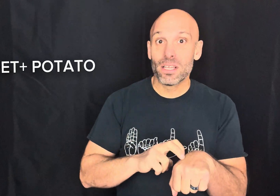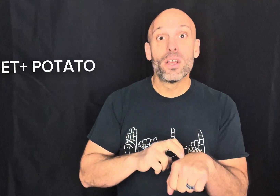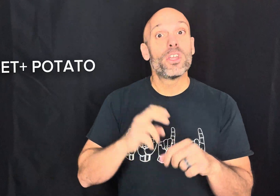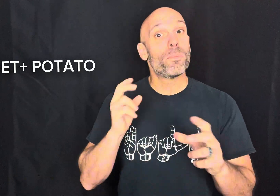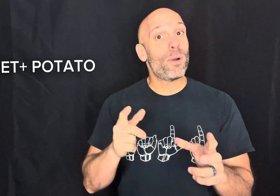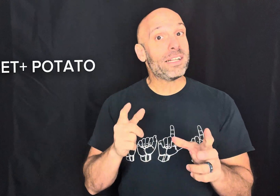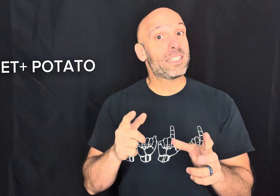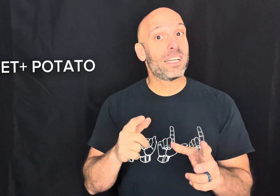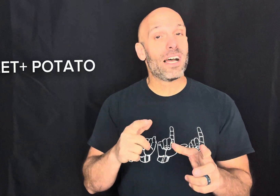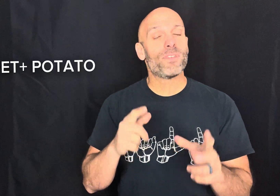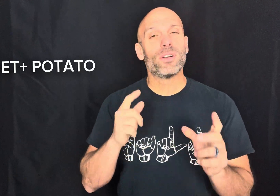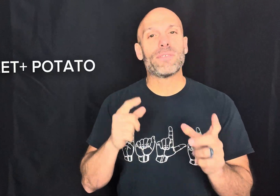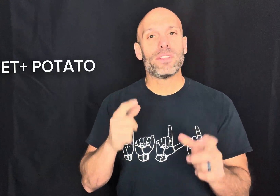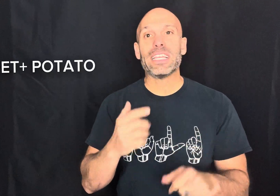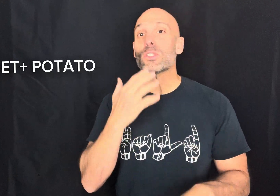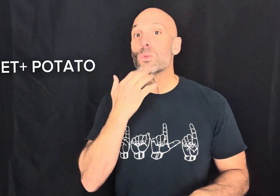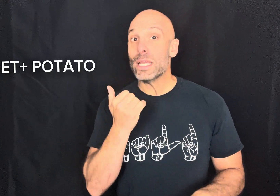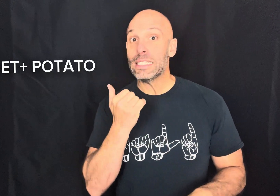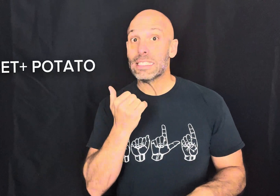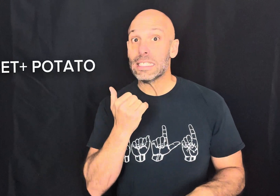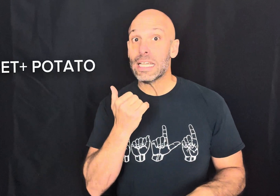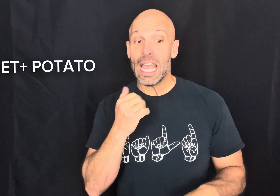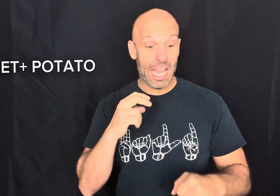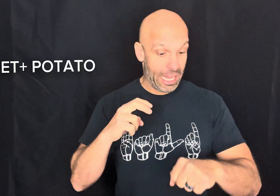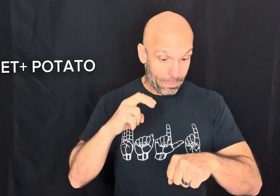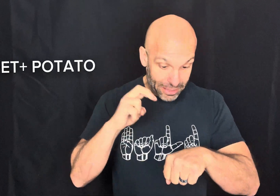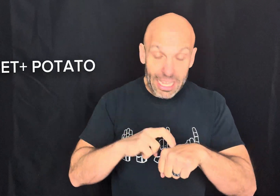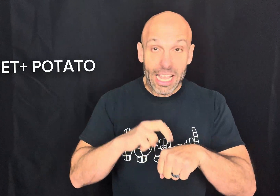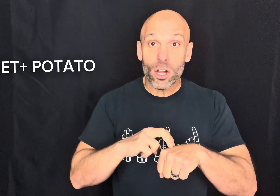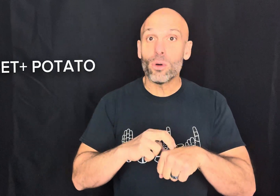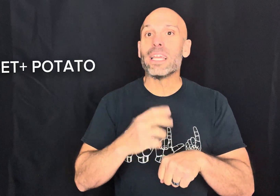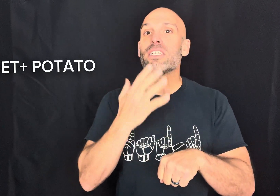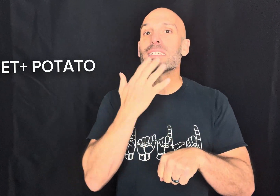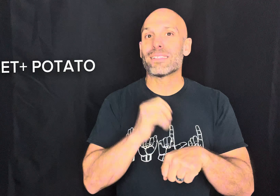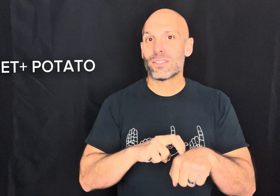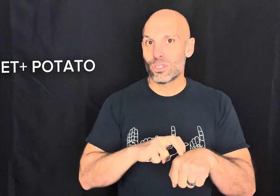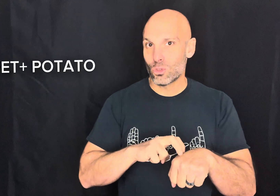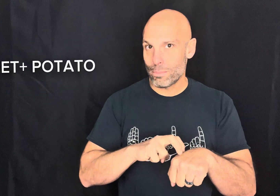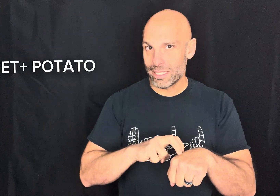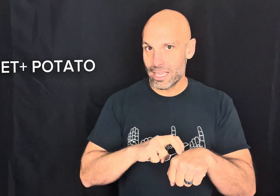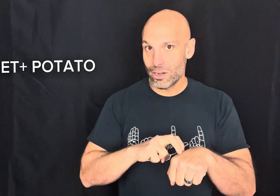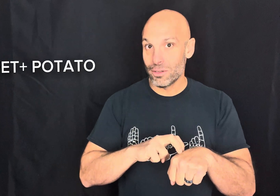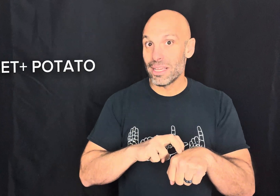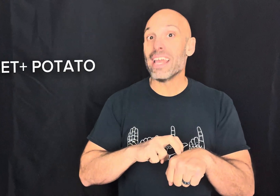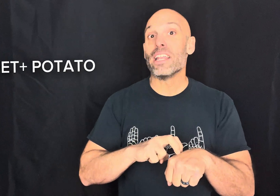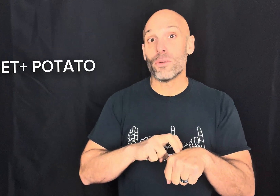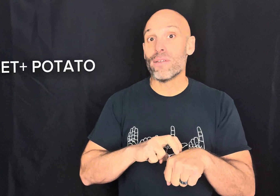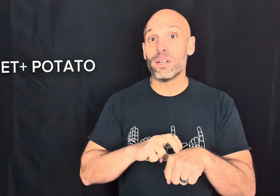You practice it enough, you don't have to think sweet and potato, it's just sweet potato, and then you add French